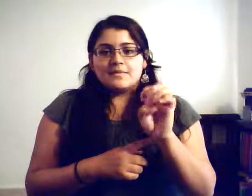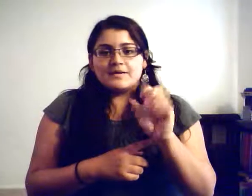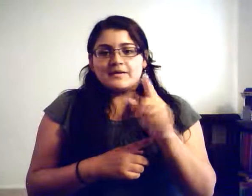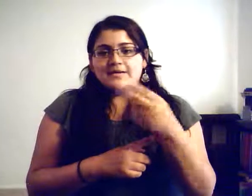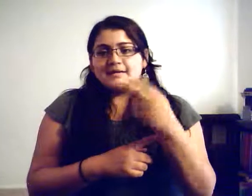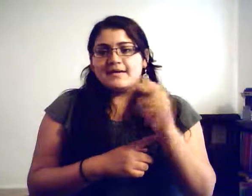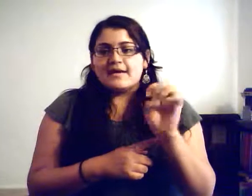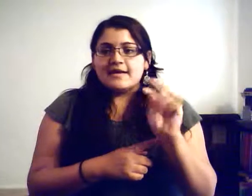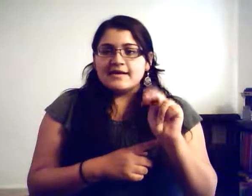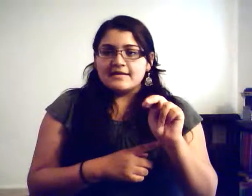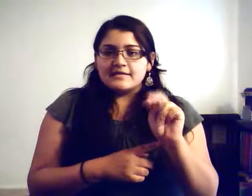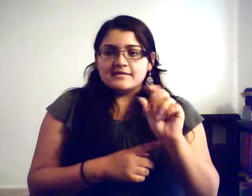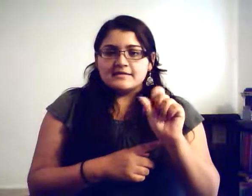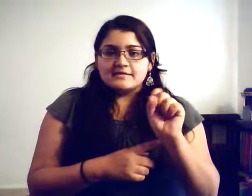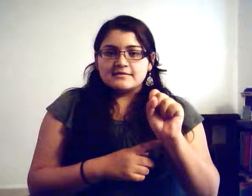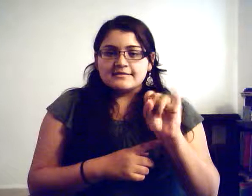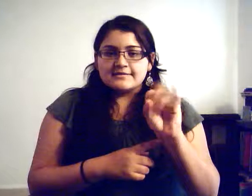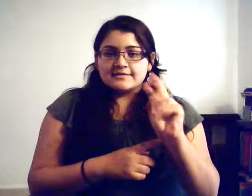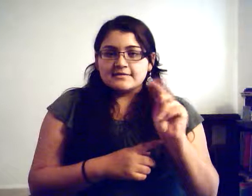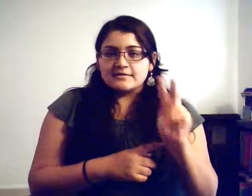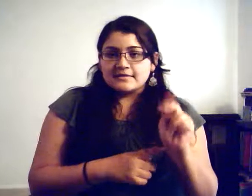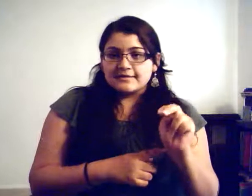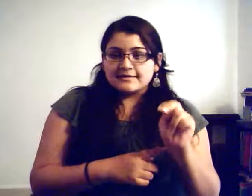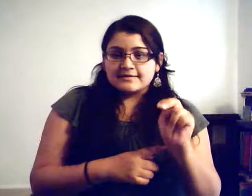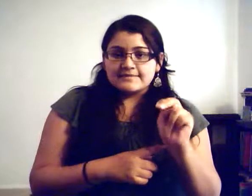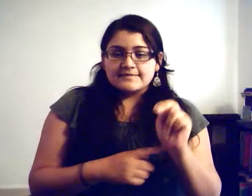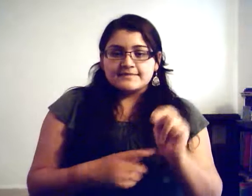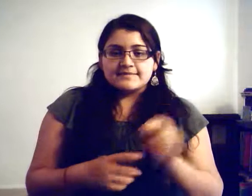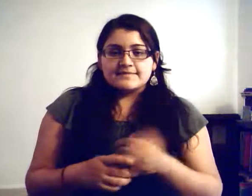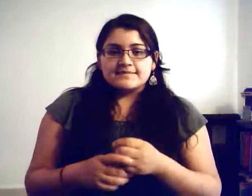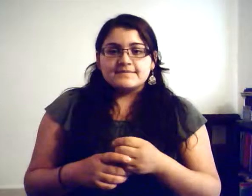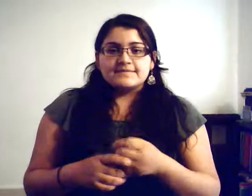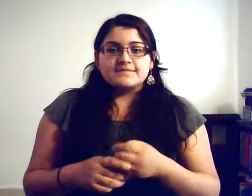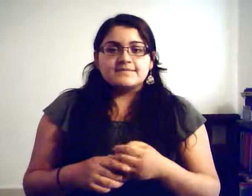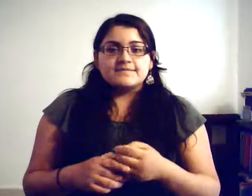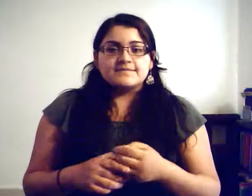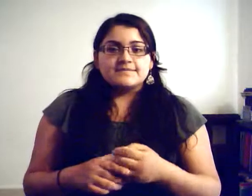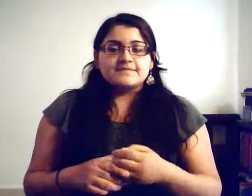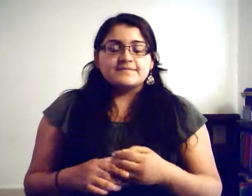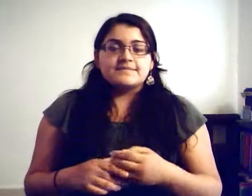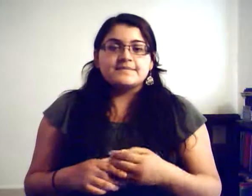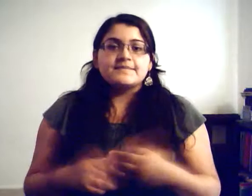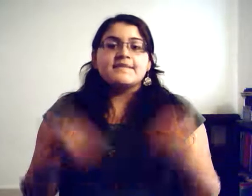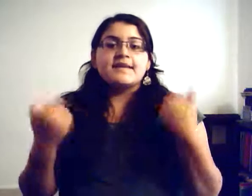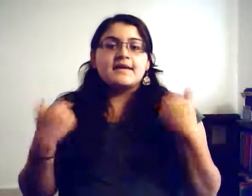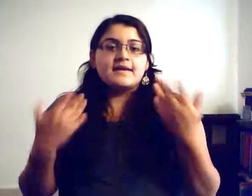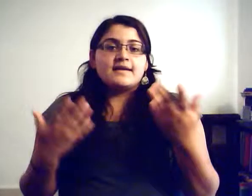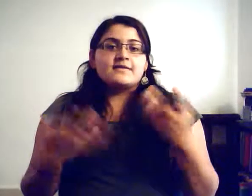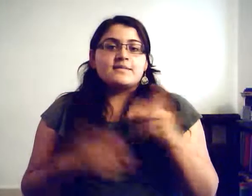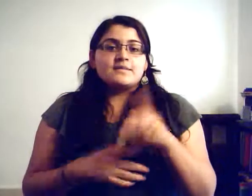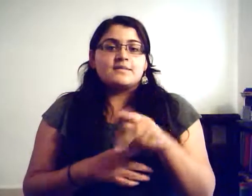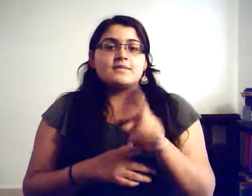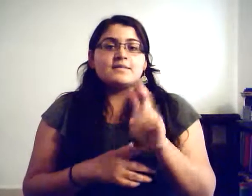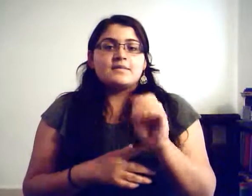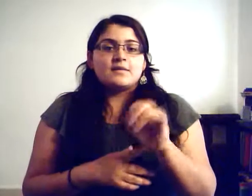by creating some mini research projects. And one of these research projects is to have students read something from